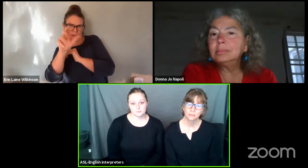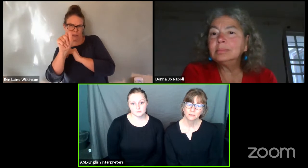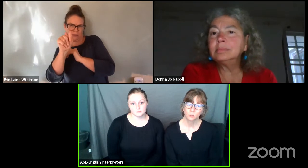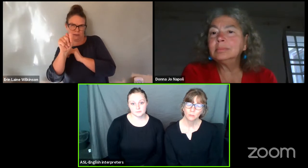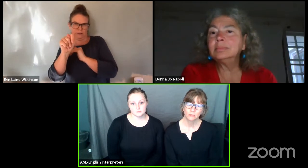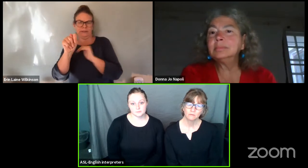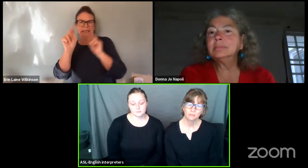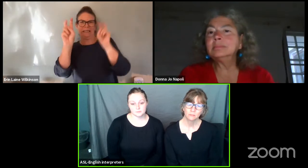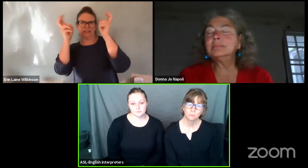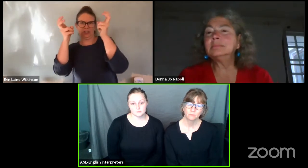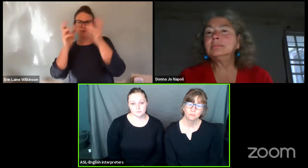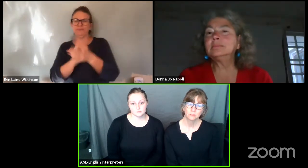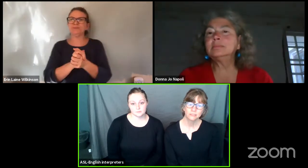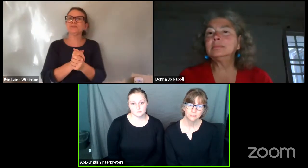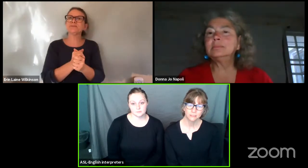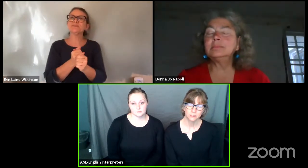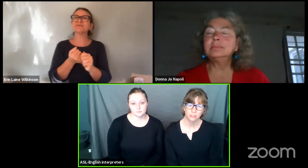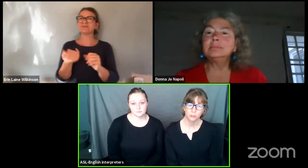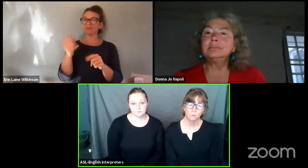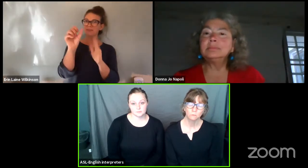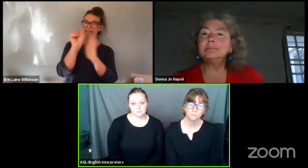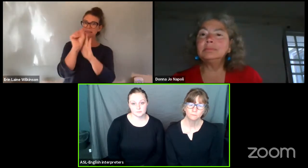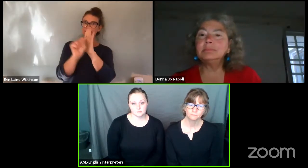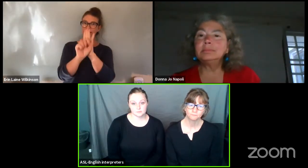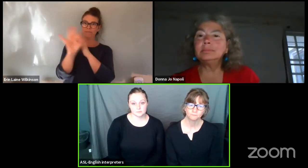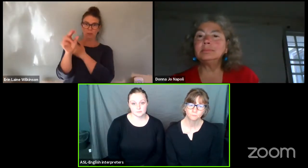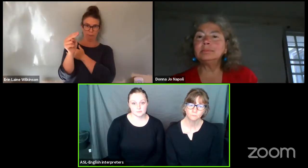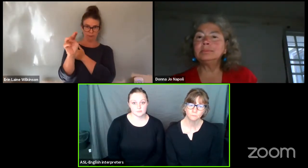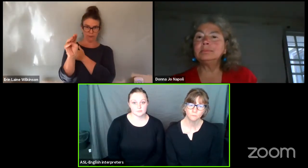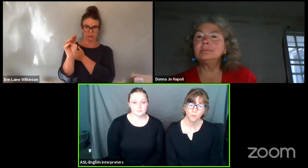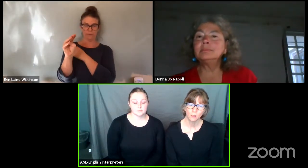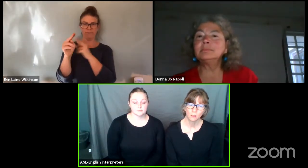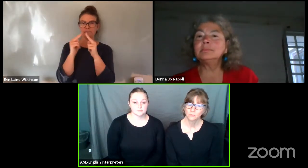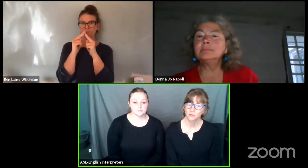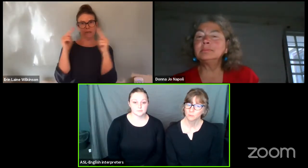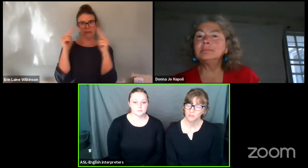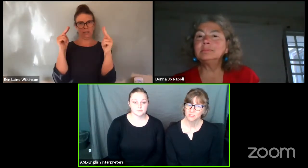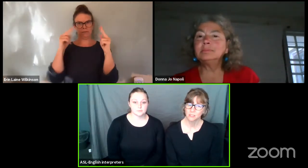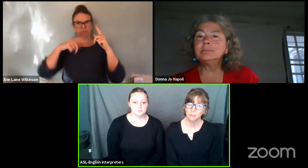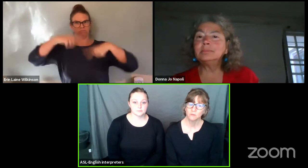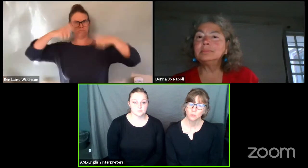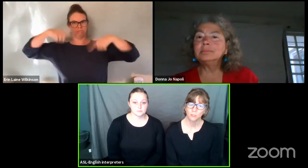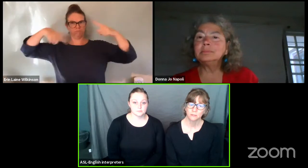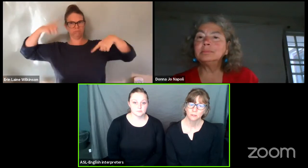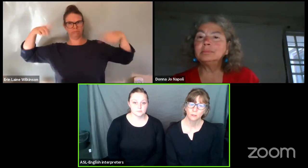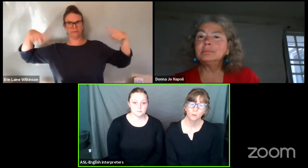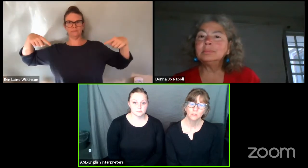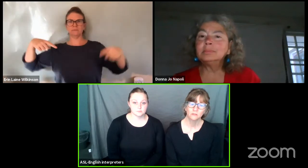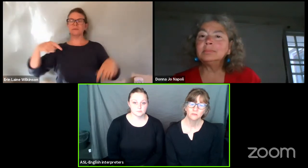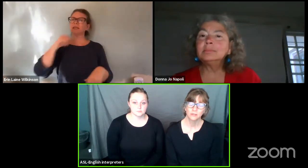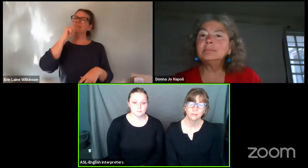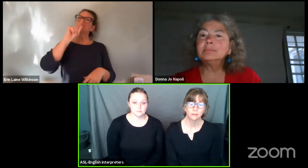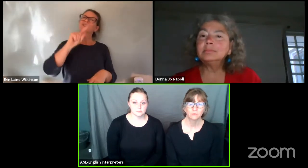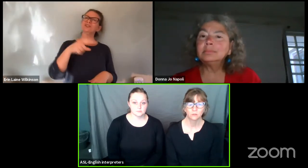something that's a little bit of an implicit issue. Thinking about the state of New Mexico, it's very